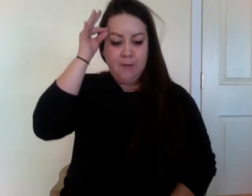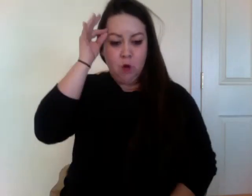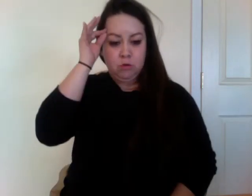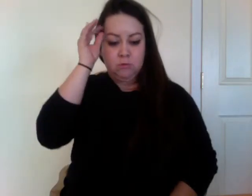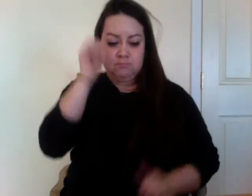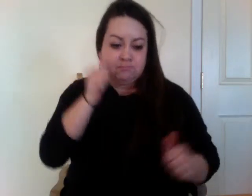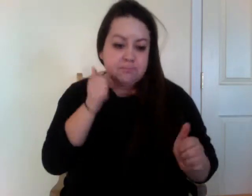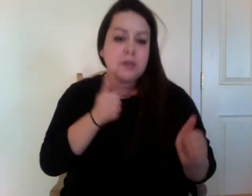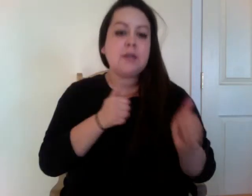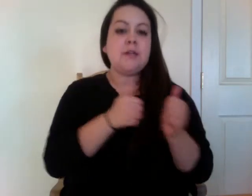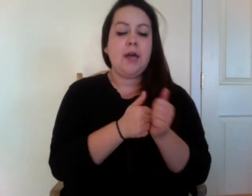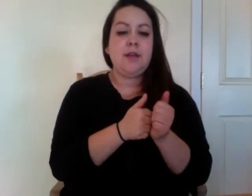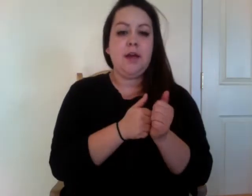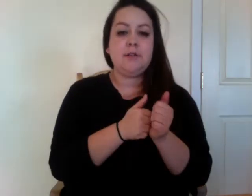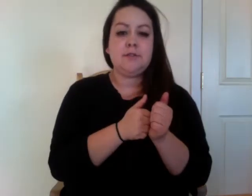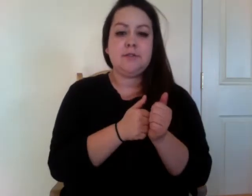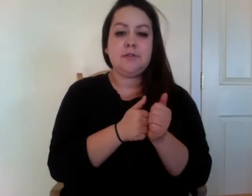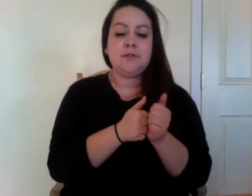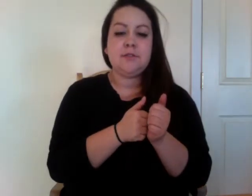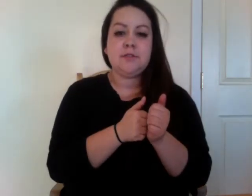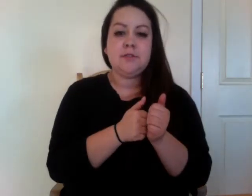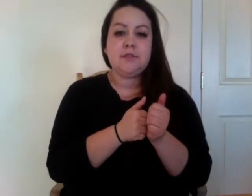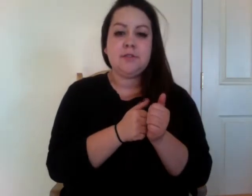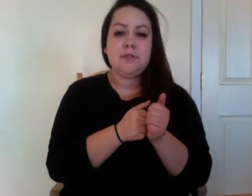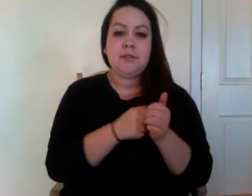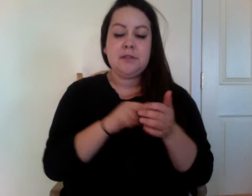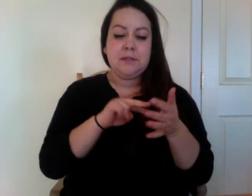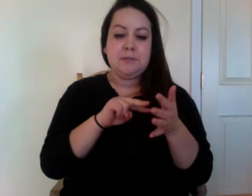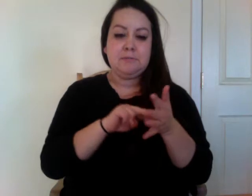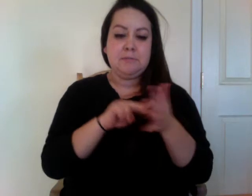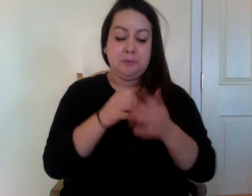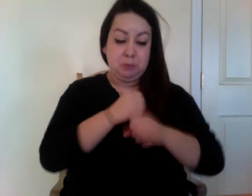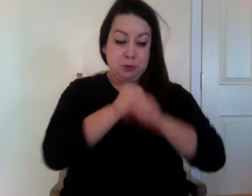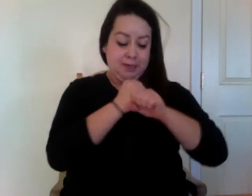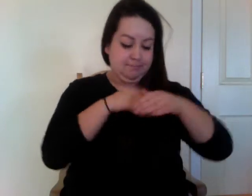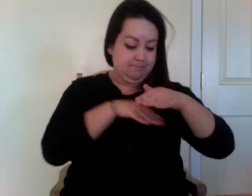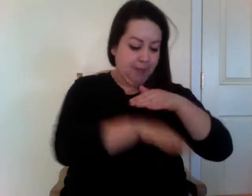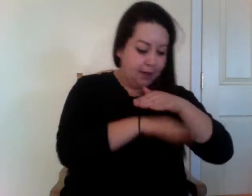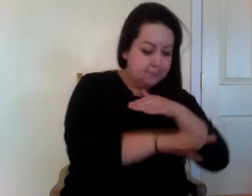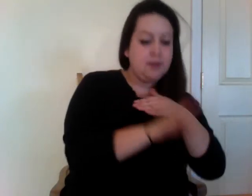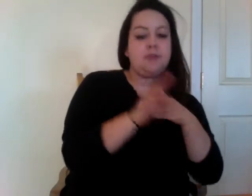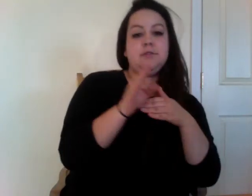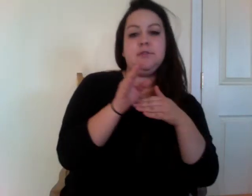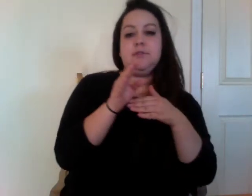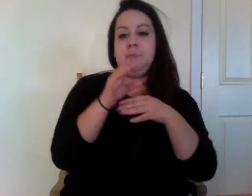provides guarantees regarding access and confidentiality of student records.